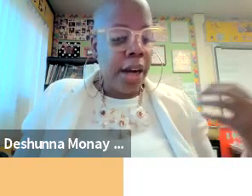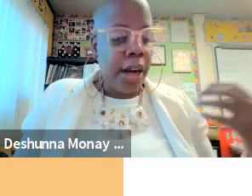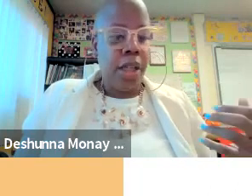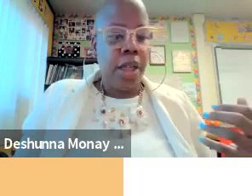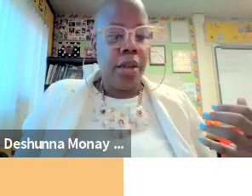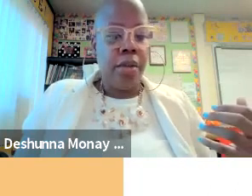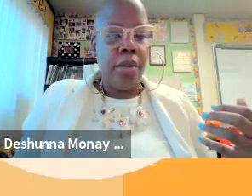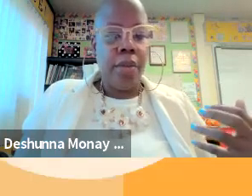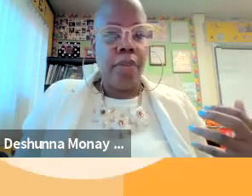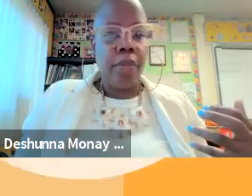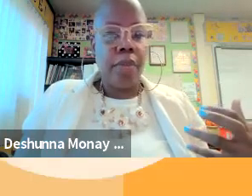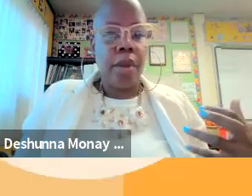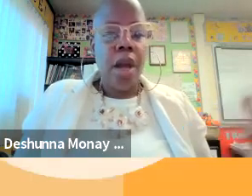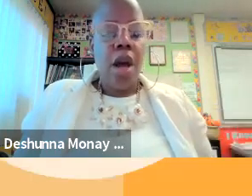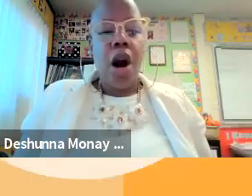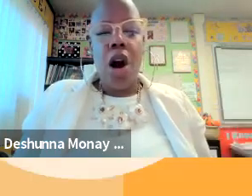year after year.